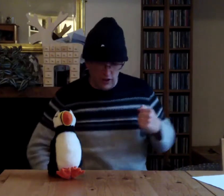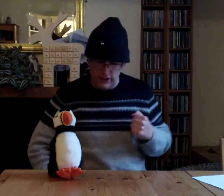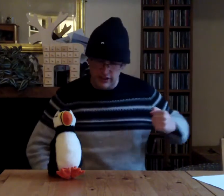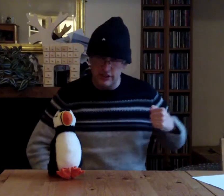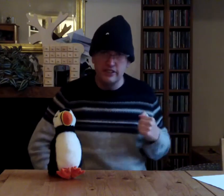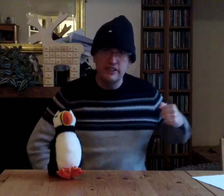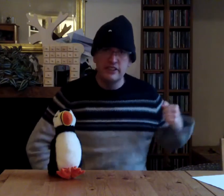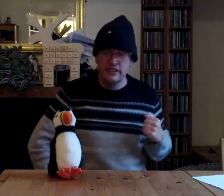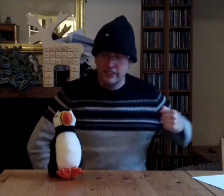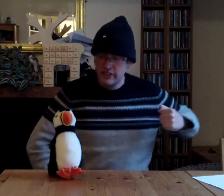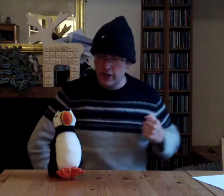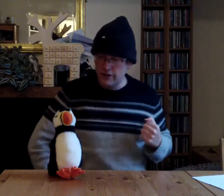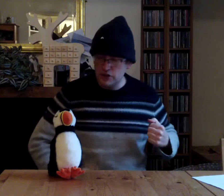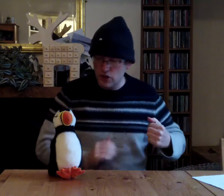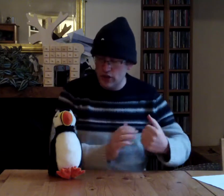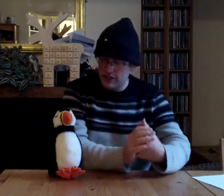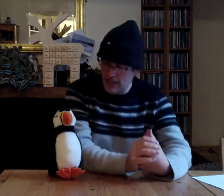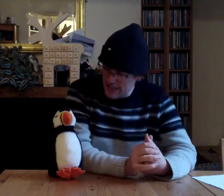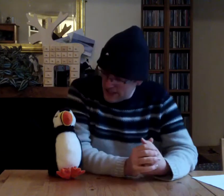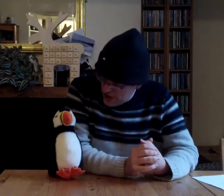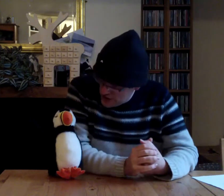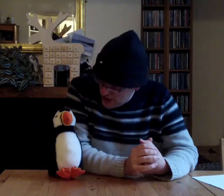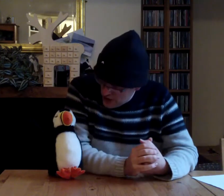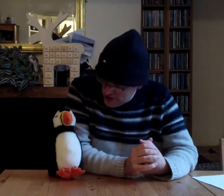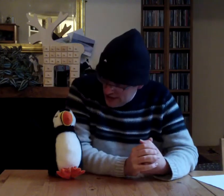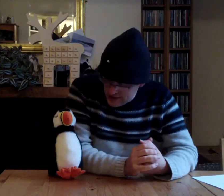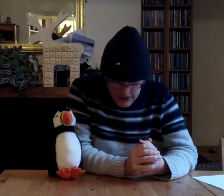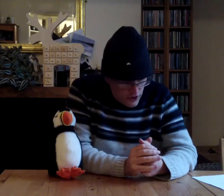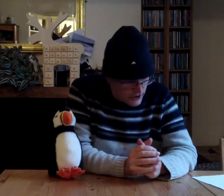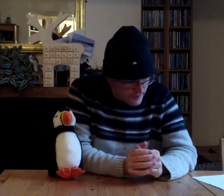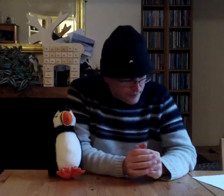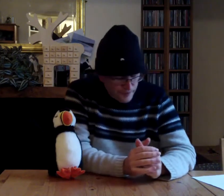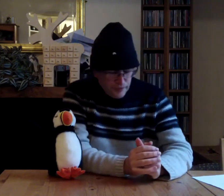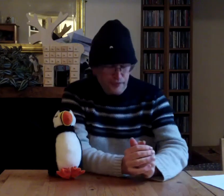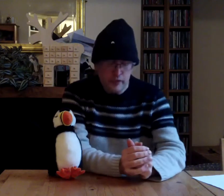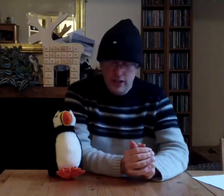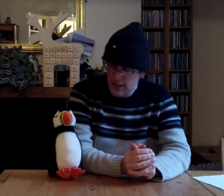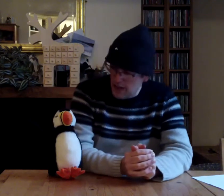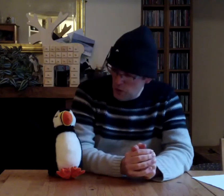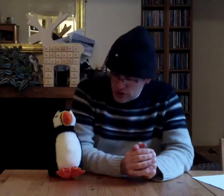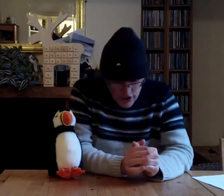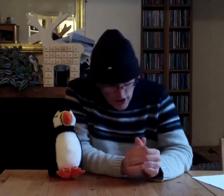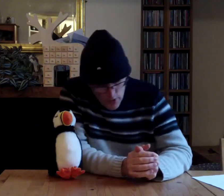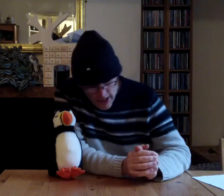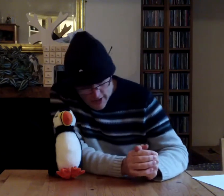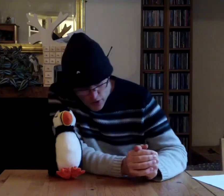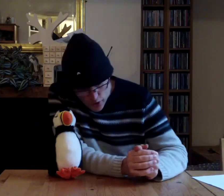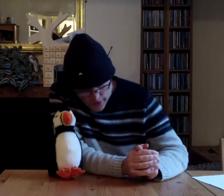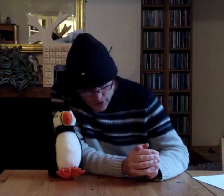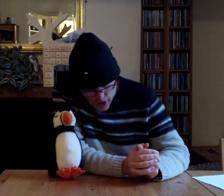Scotland. Of Scotland, don't you, Coco? Yes, he does. And what do you do at the north of Scotland